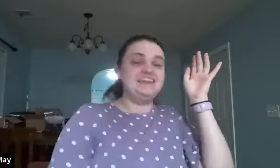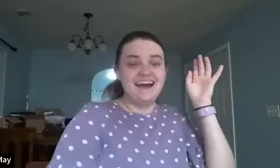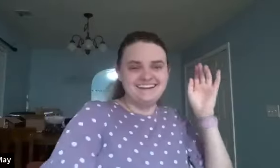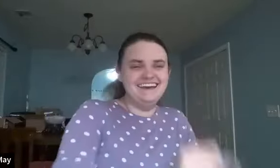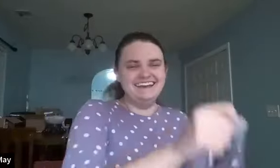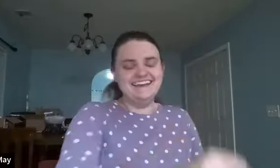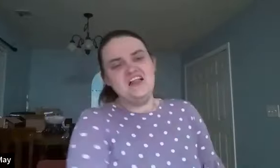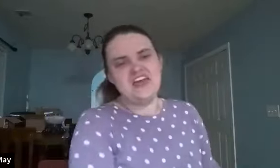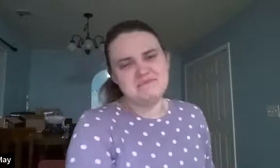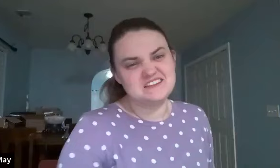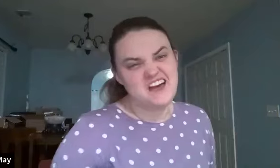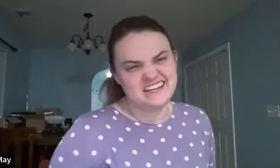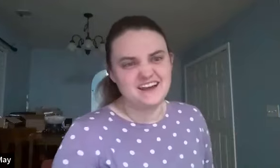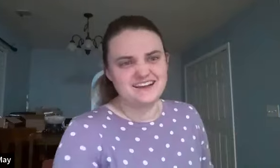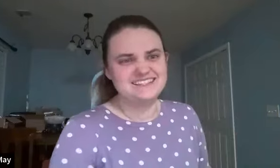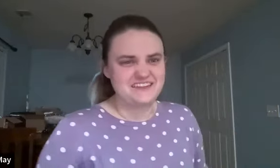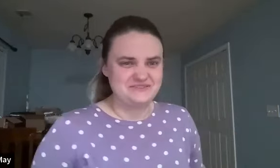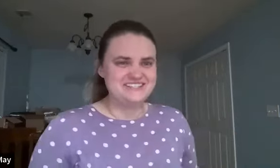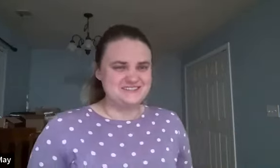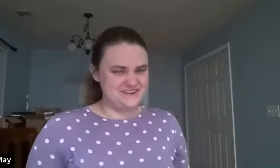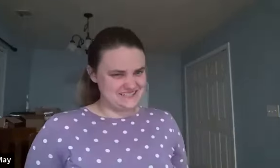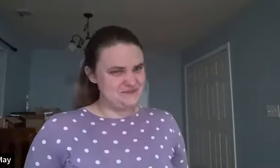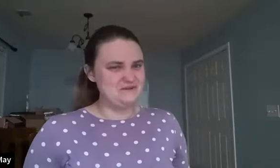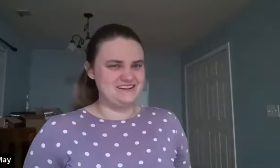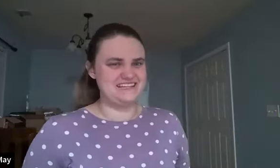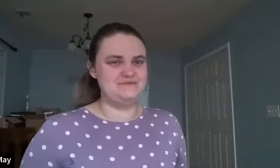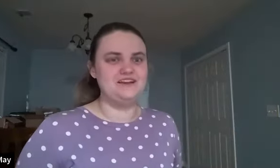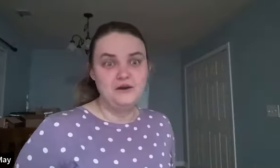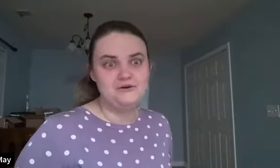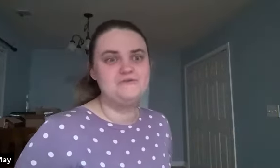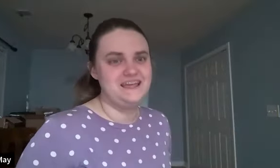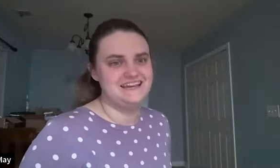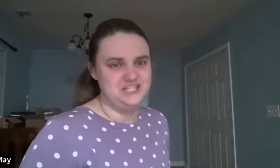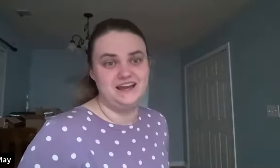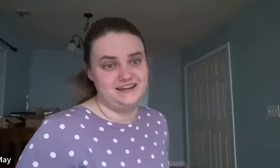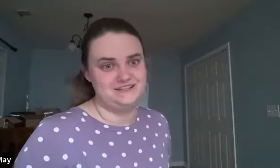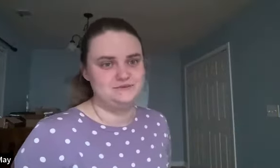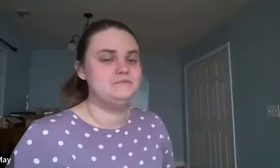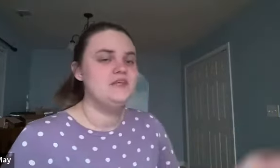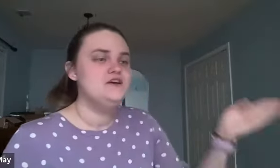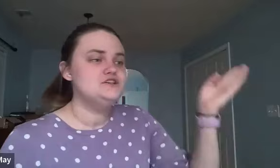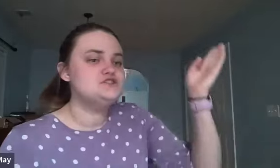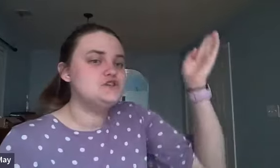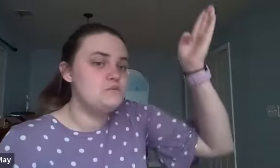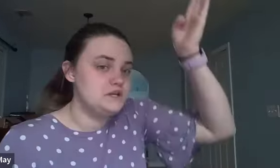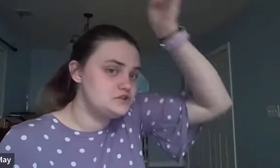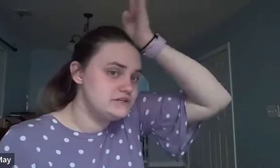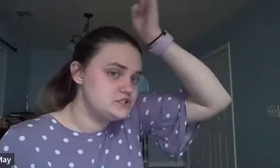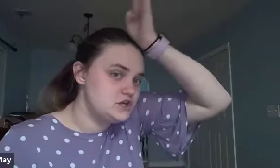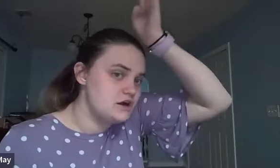yeah, that happens a lot in sign language. There's very similar words that could be like, oh, that's actually not a nice word. So when you're doing shark,